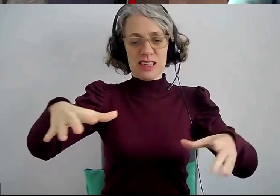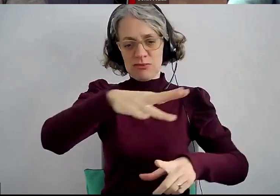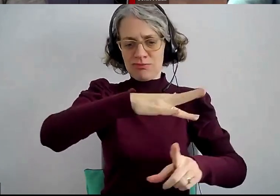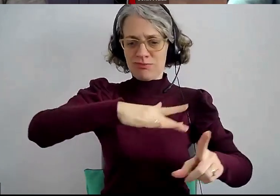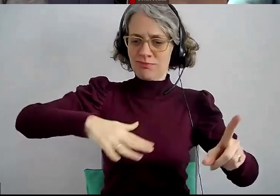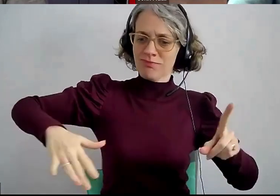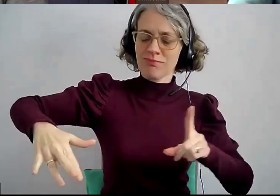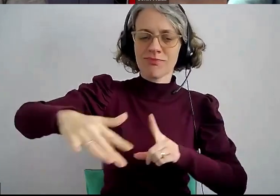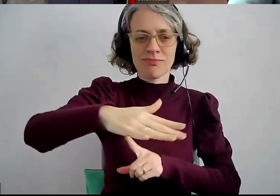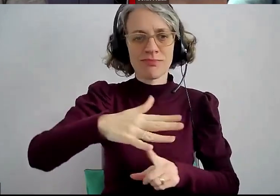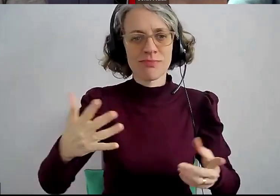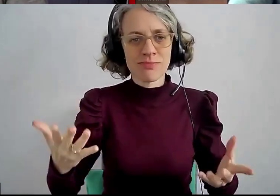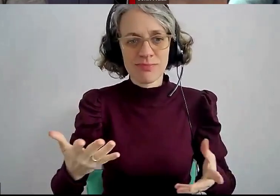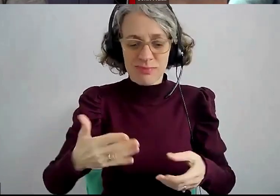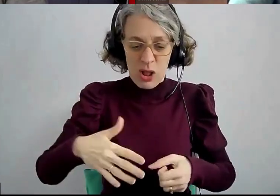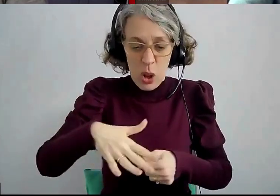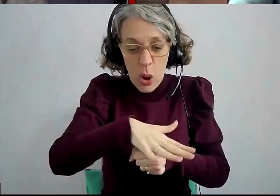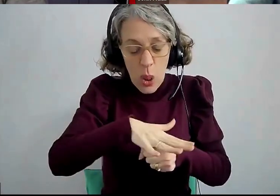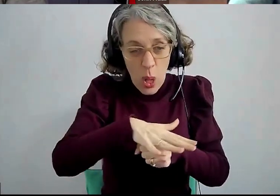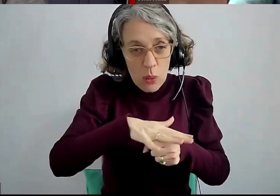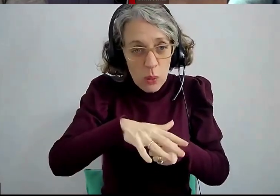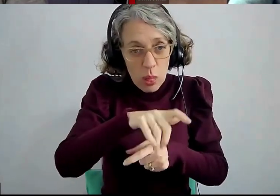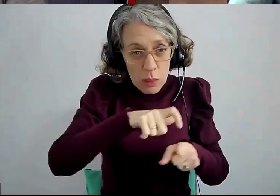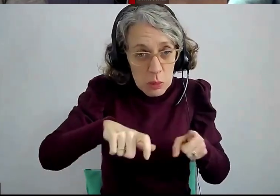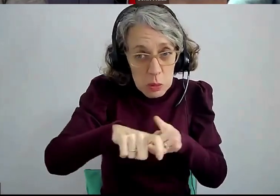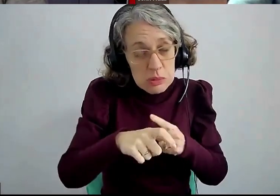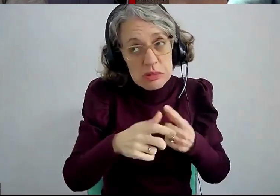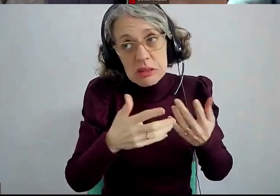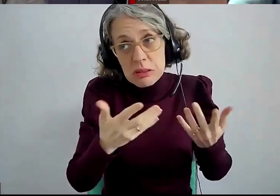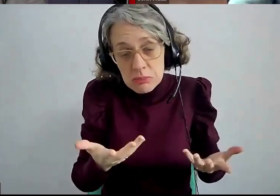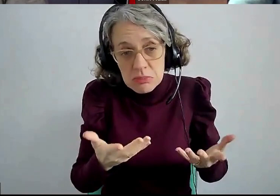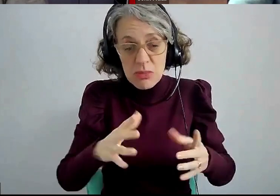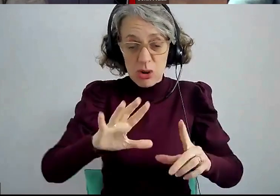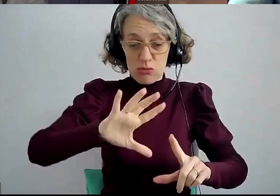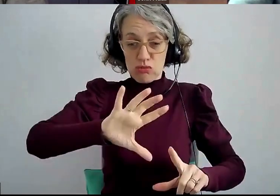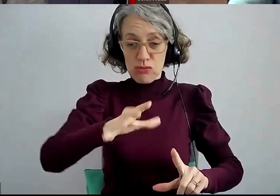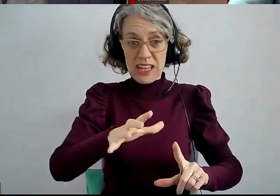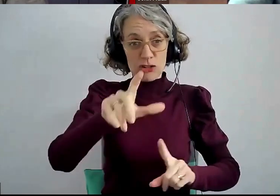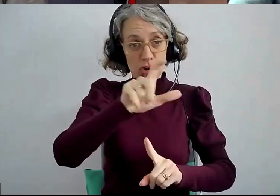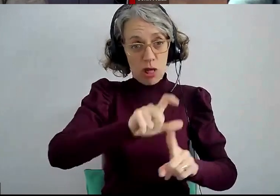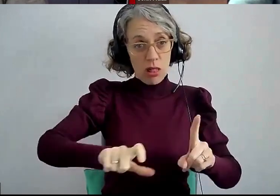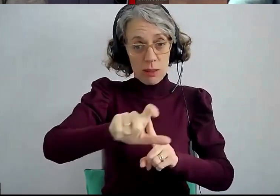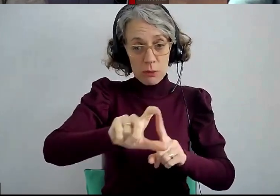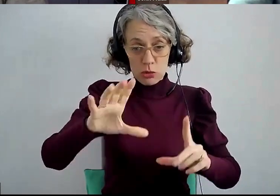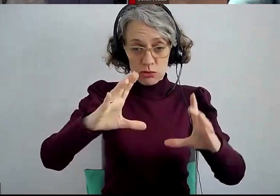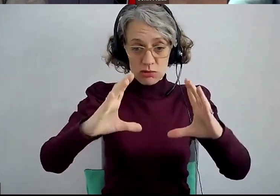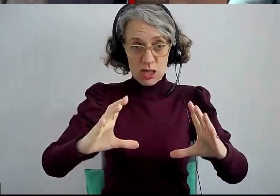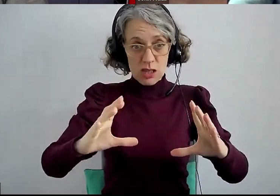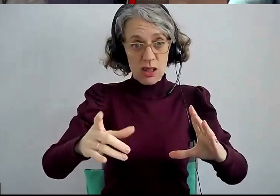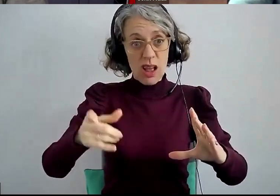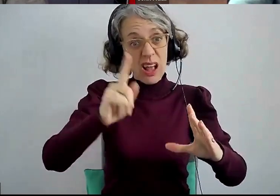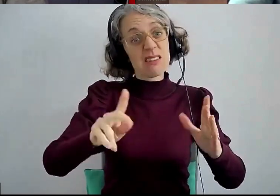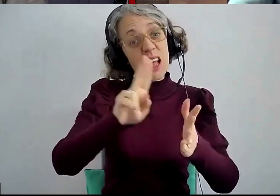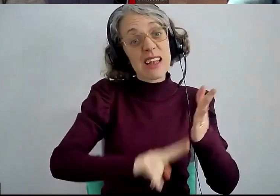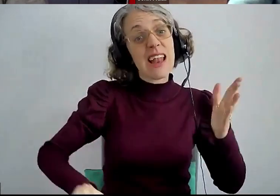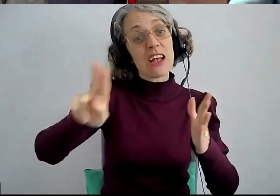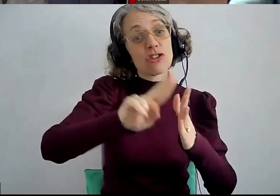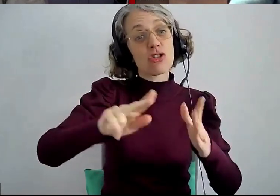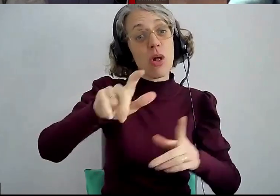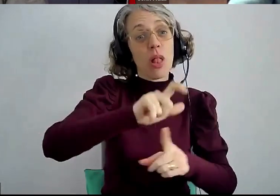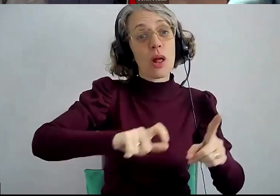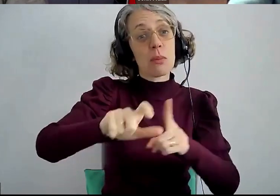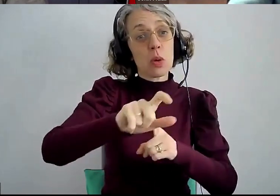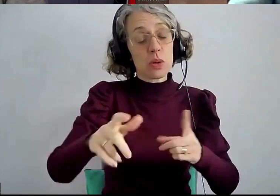includes local community, regional community, and national community